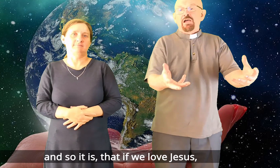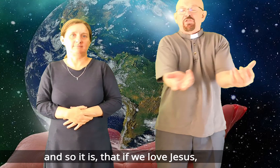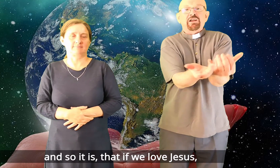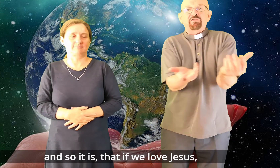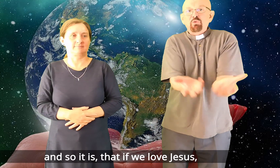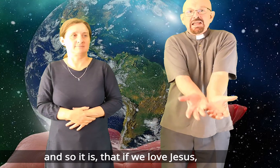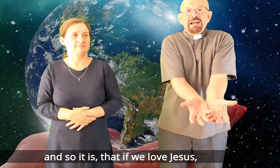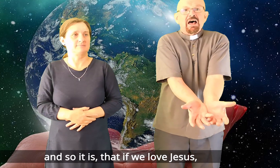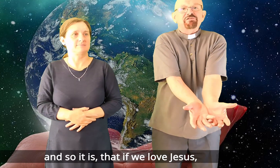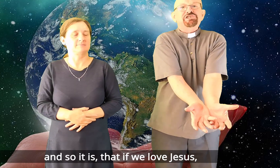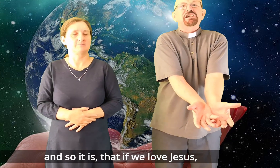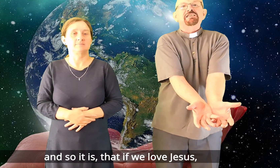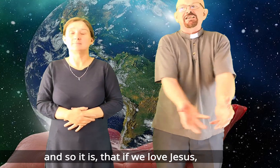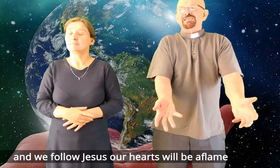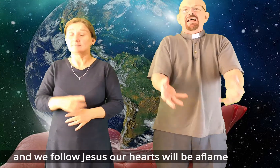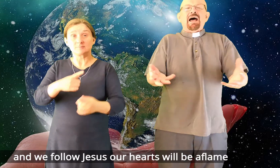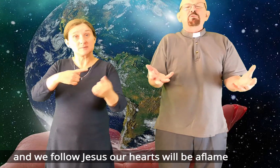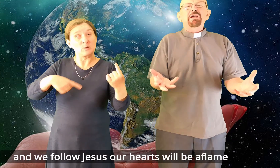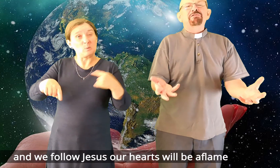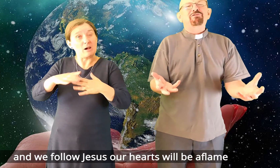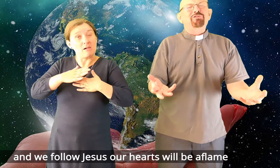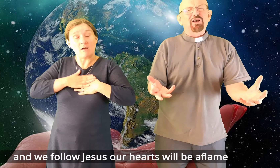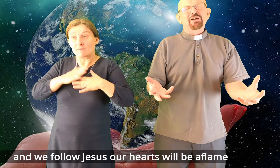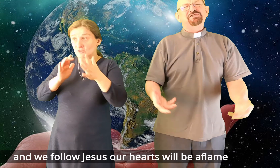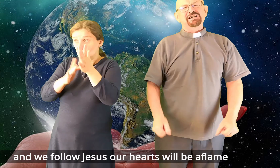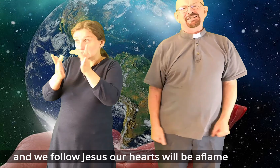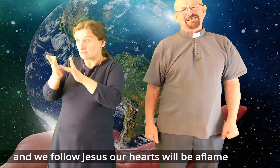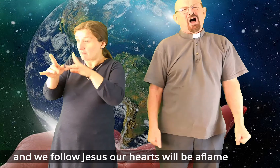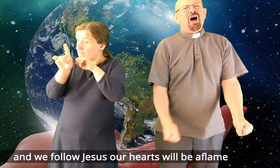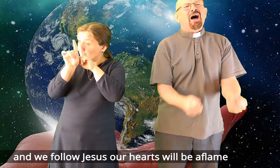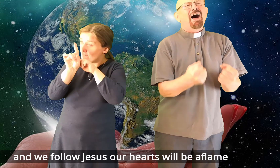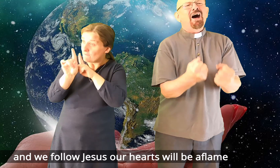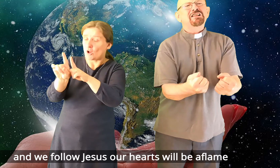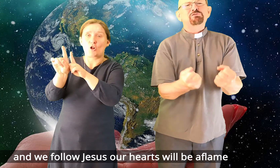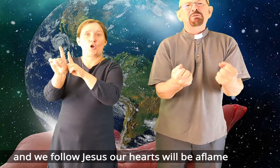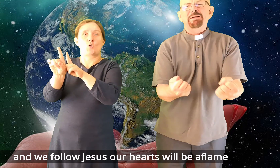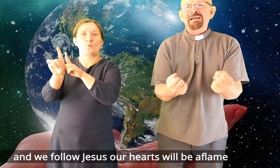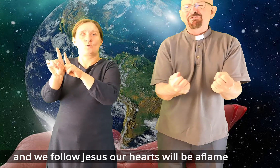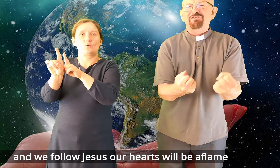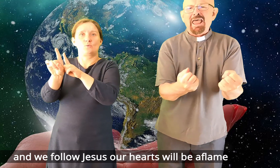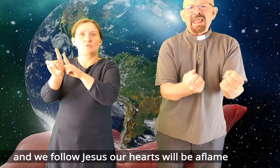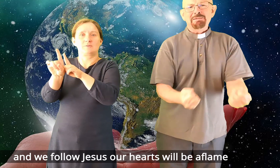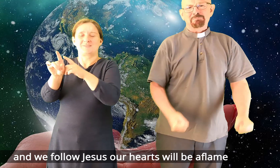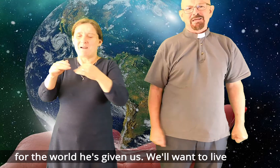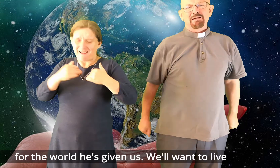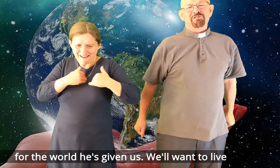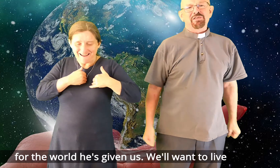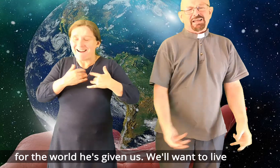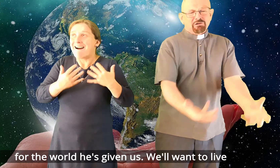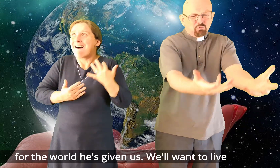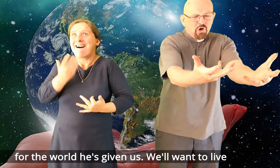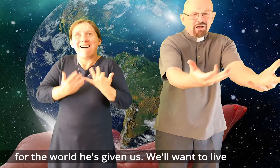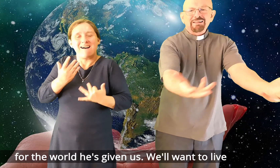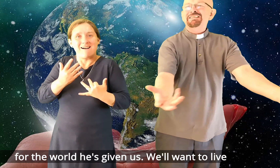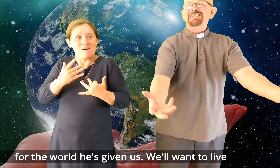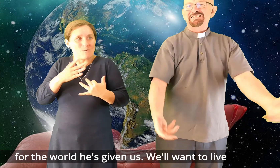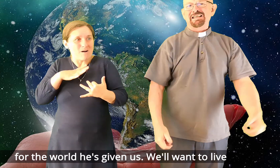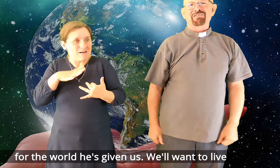if we love Jesus and we follow Jesus, our hearts will be aflame for the world He's given us.